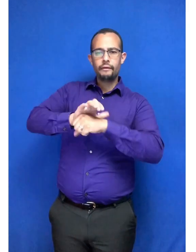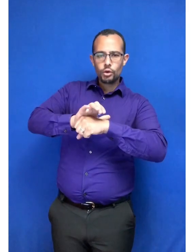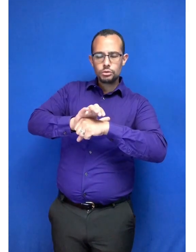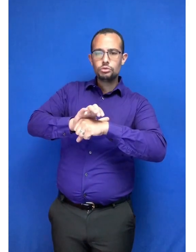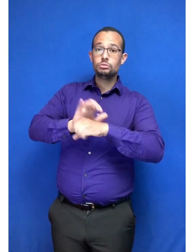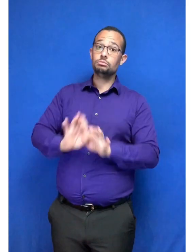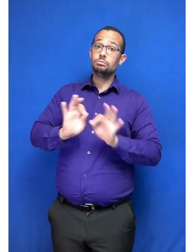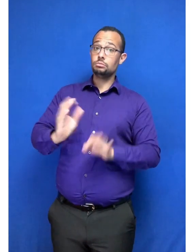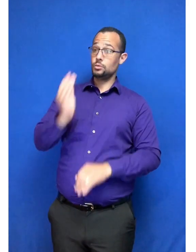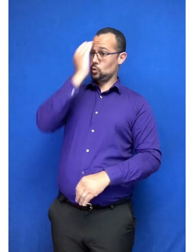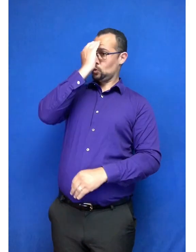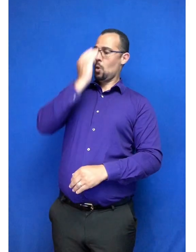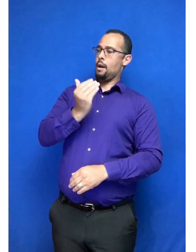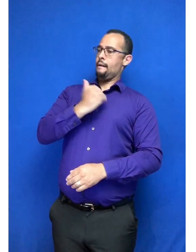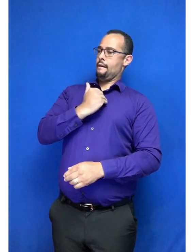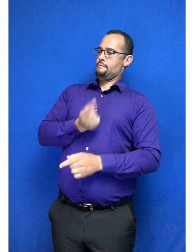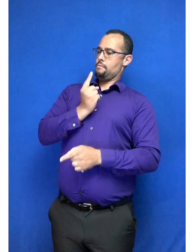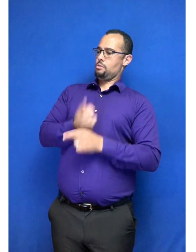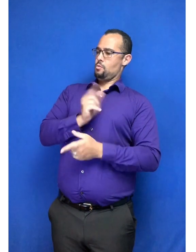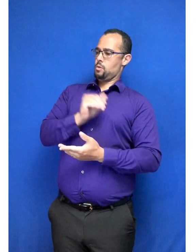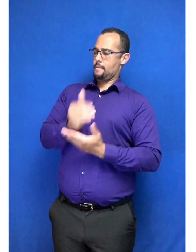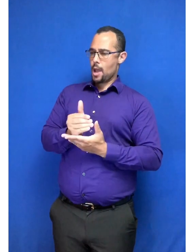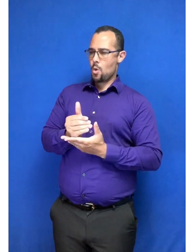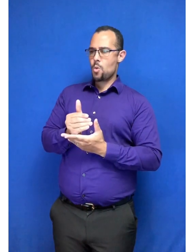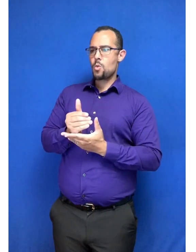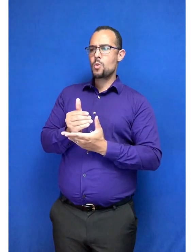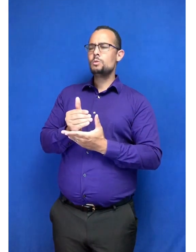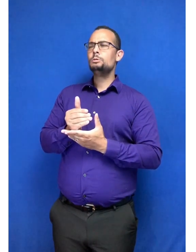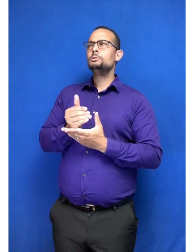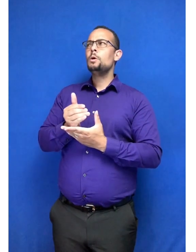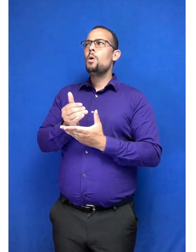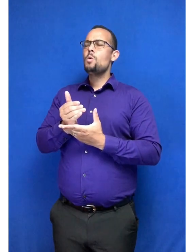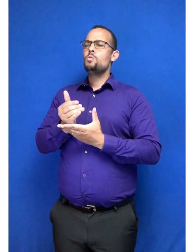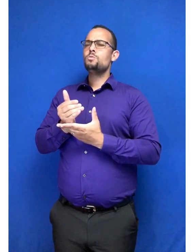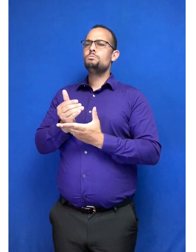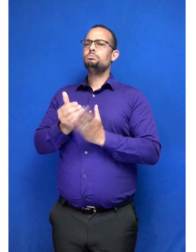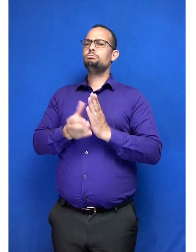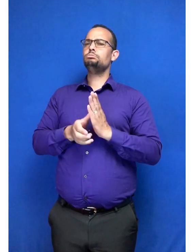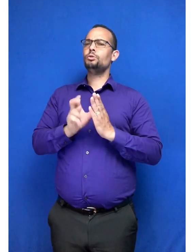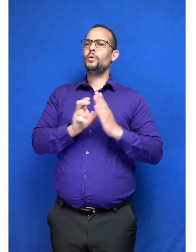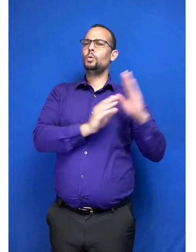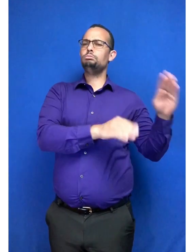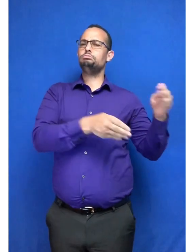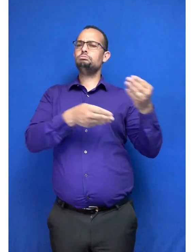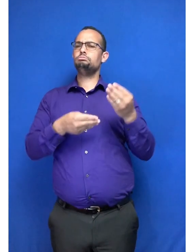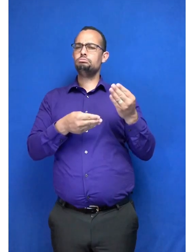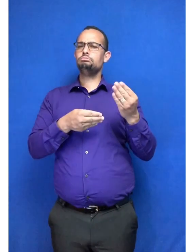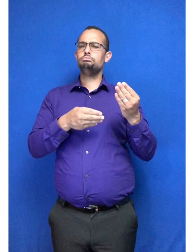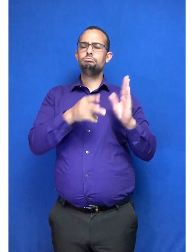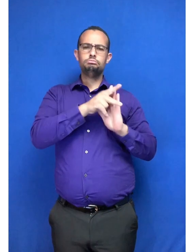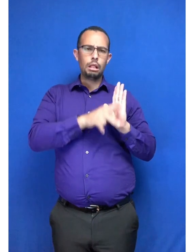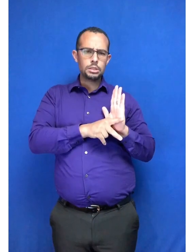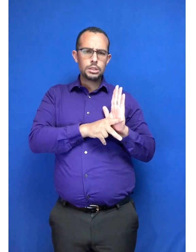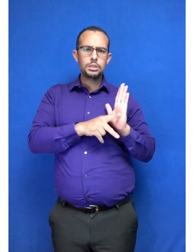set up. Check your home and car insurance policies. Check what the coverages are